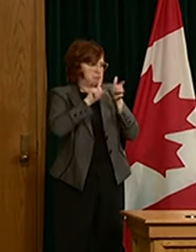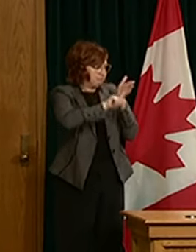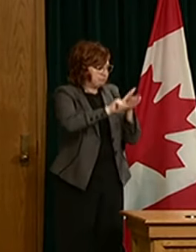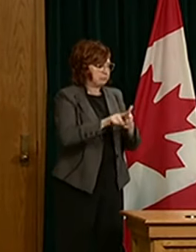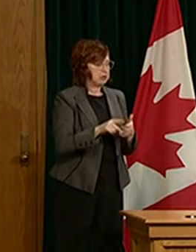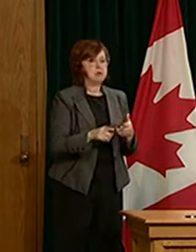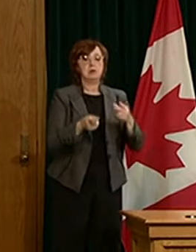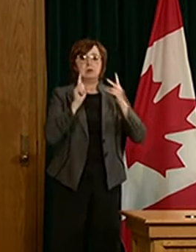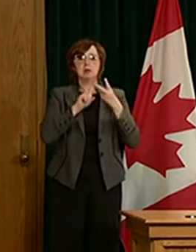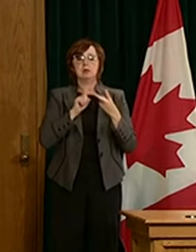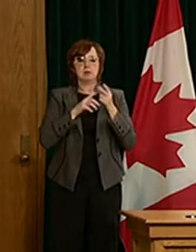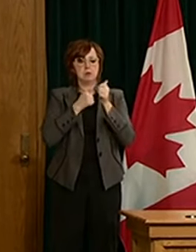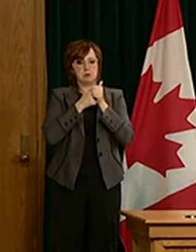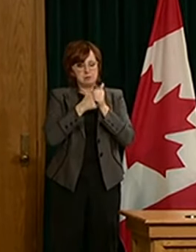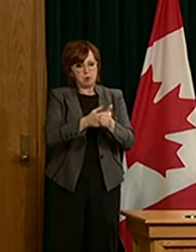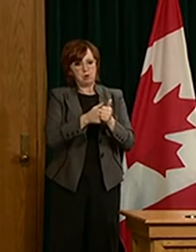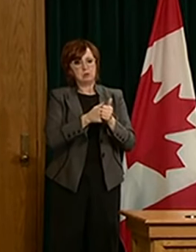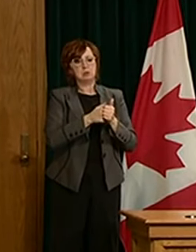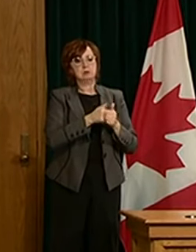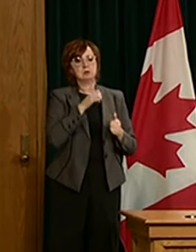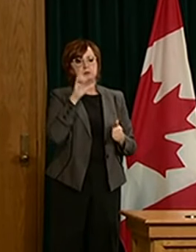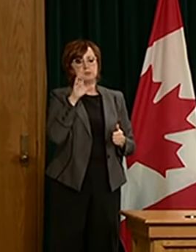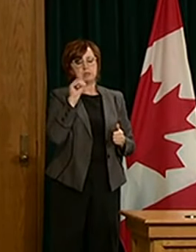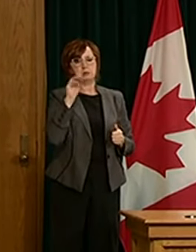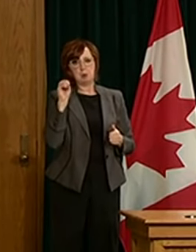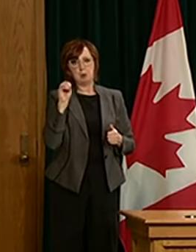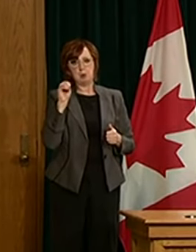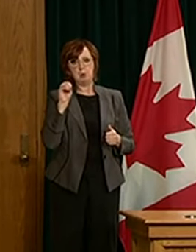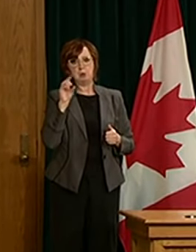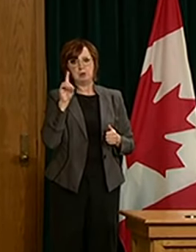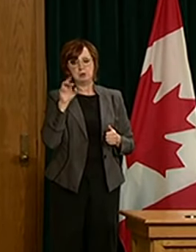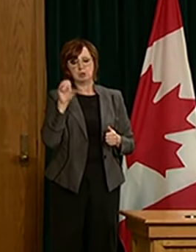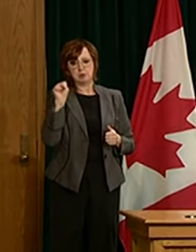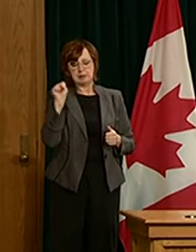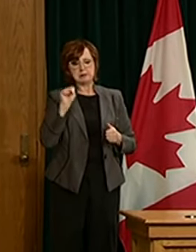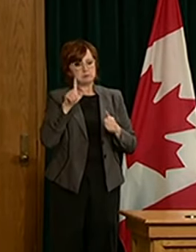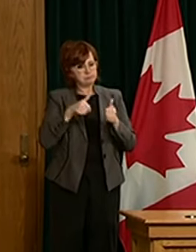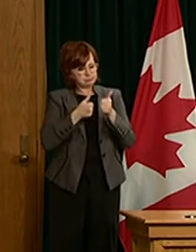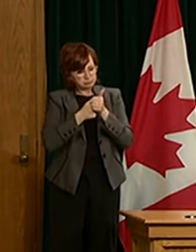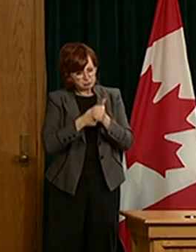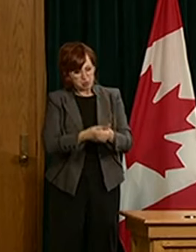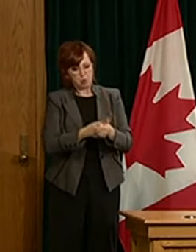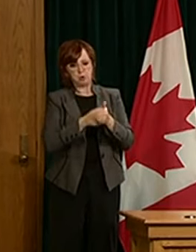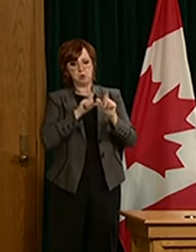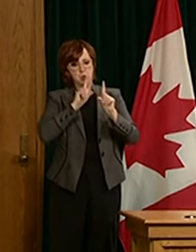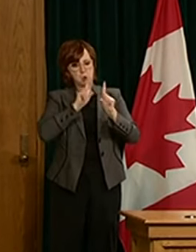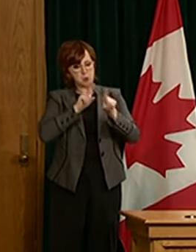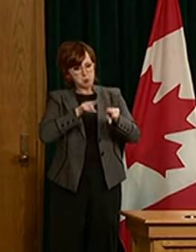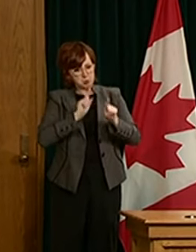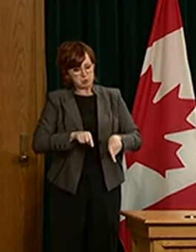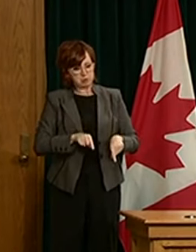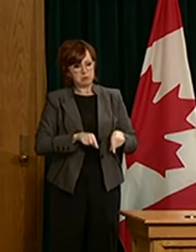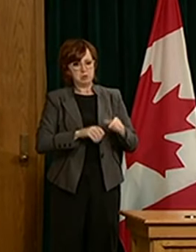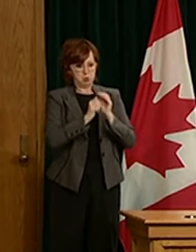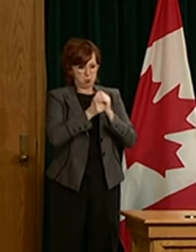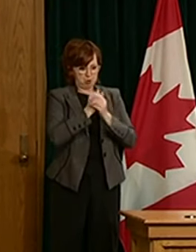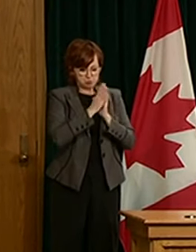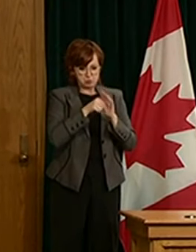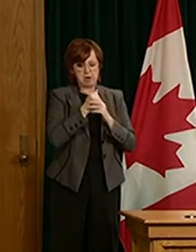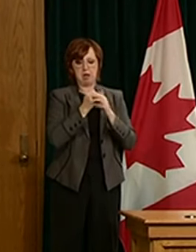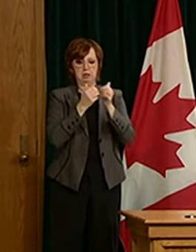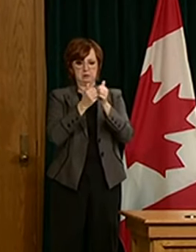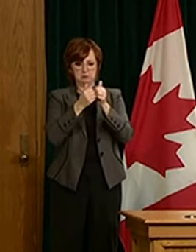Health Officer orders that are in place. This is the work of our public health inspectors in partnership with law enforcement officials.